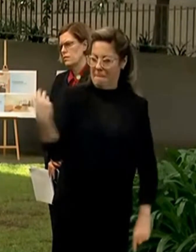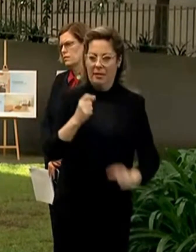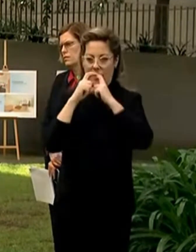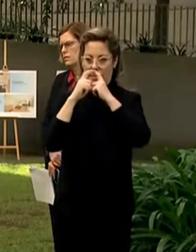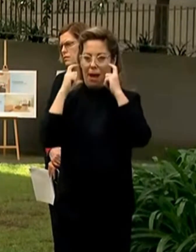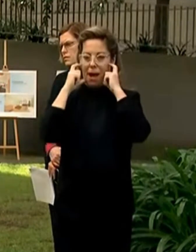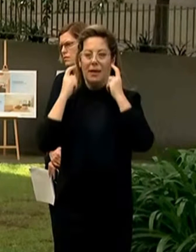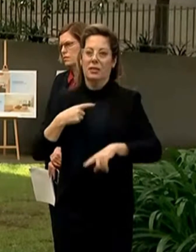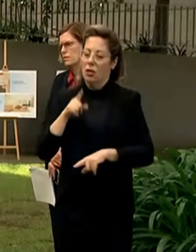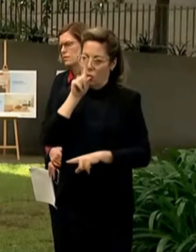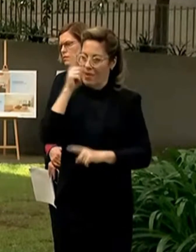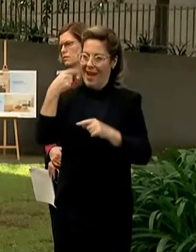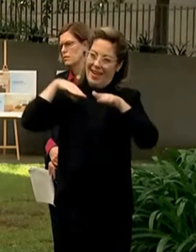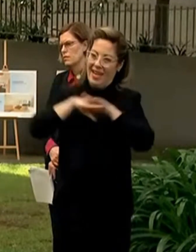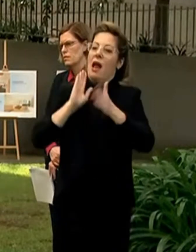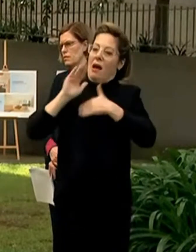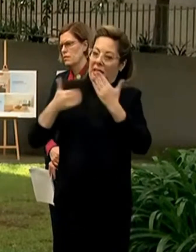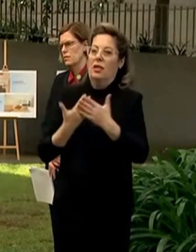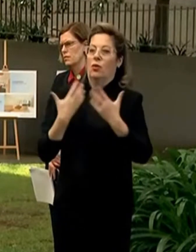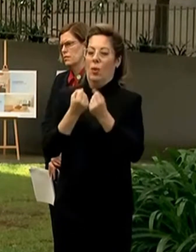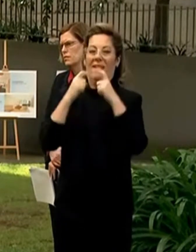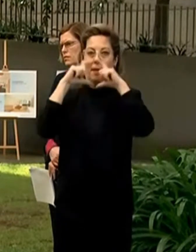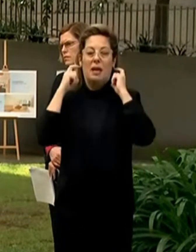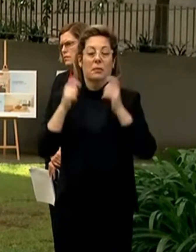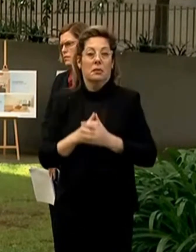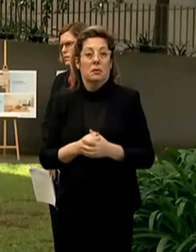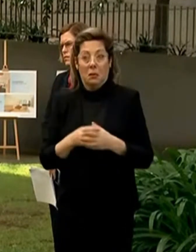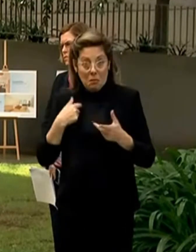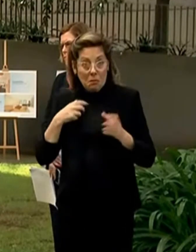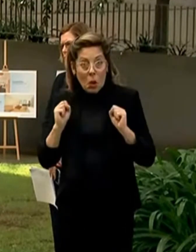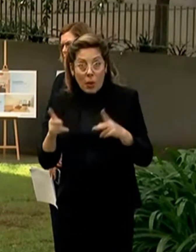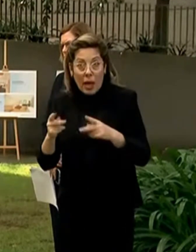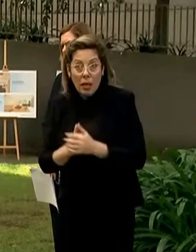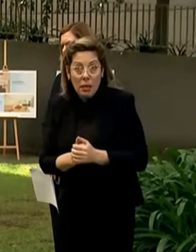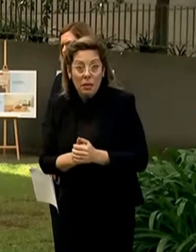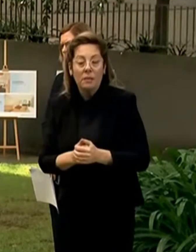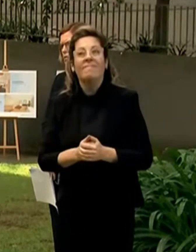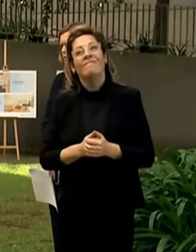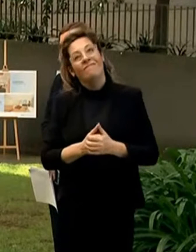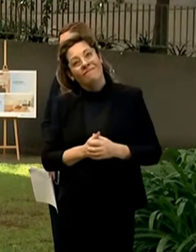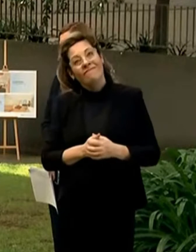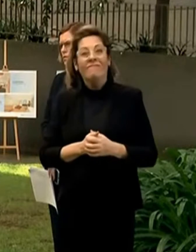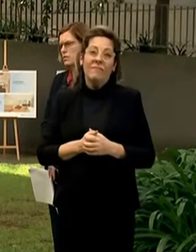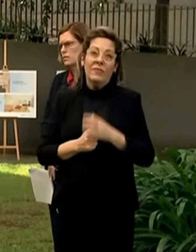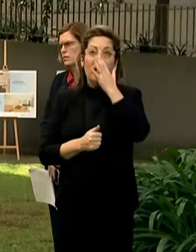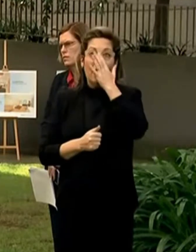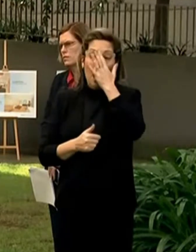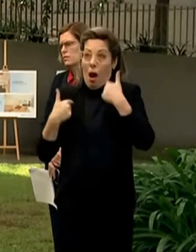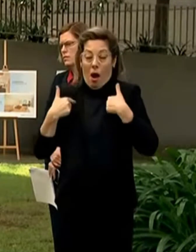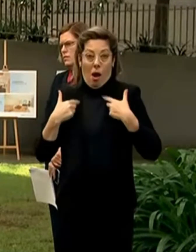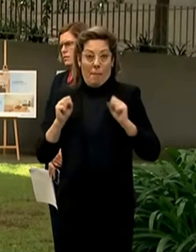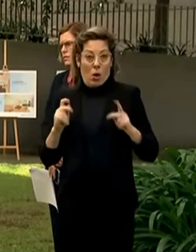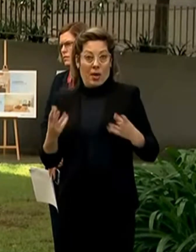I would be completely comfortable with that. But please know that in some of the high-risk venues, it's very difficult to ask people to wear a mask when they're